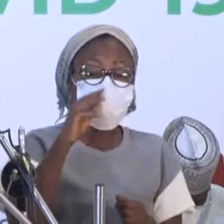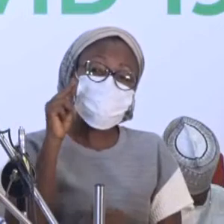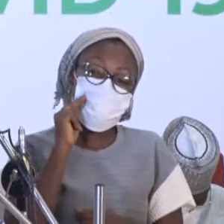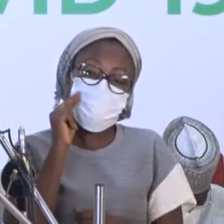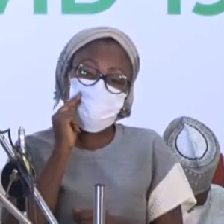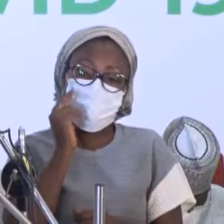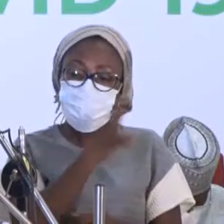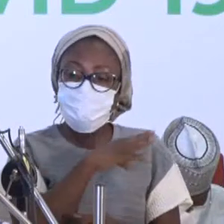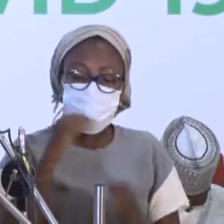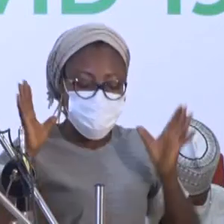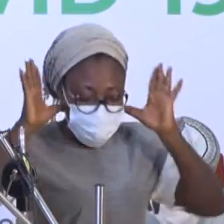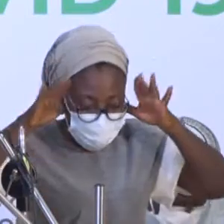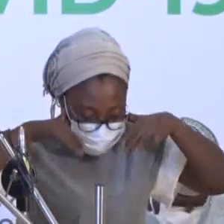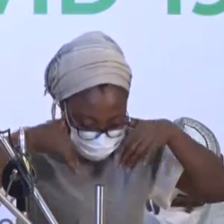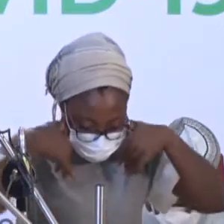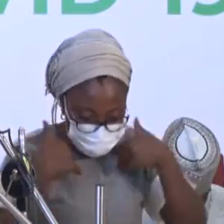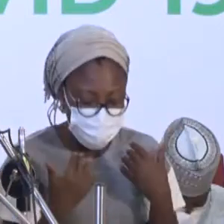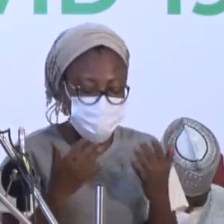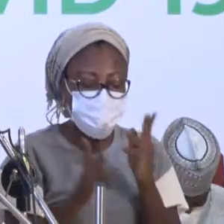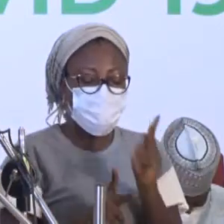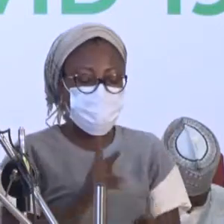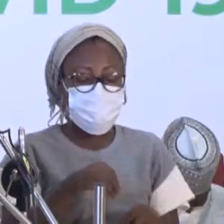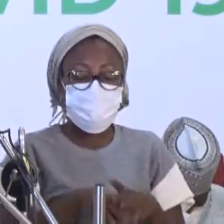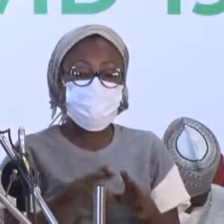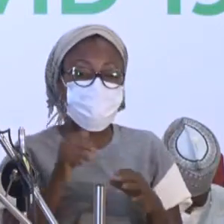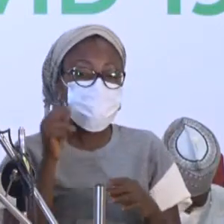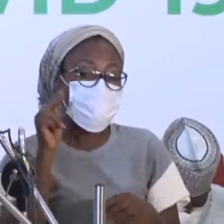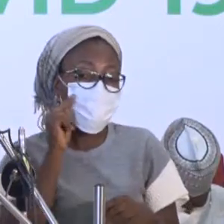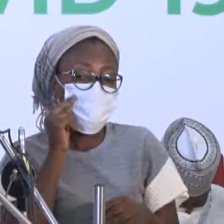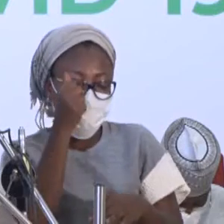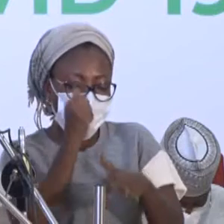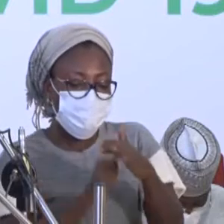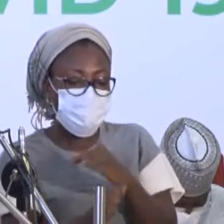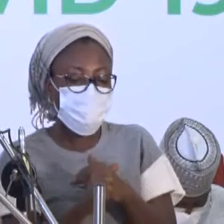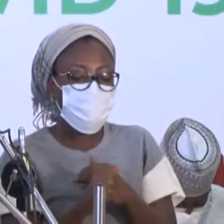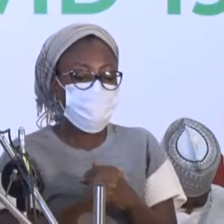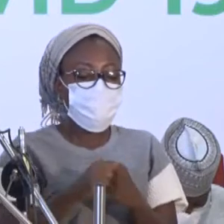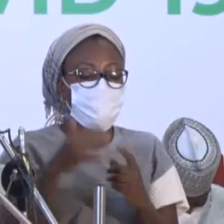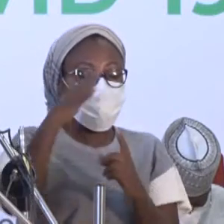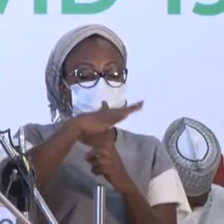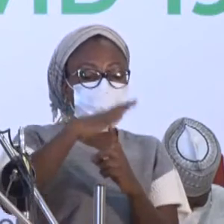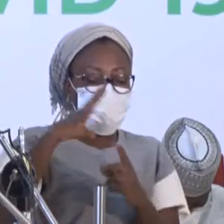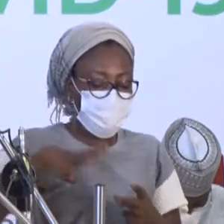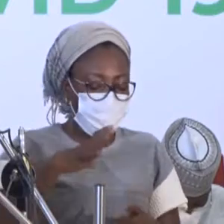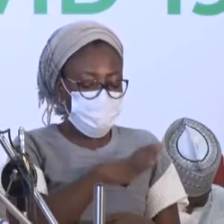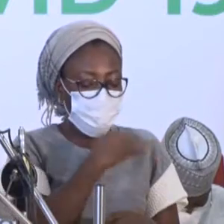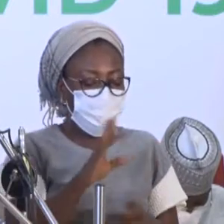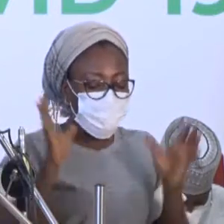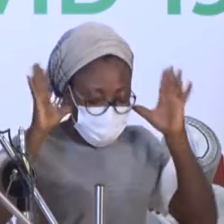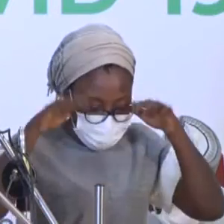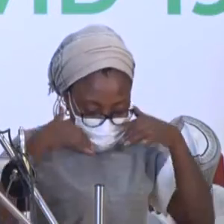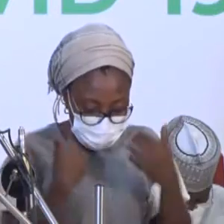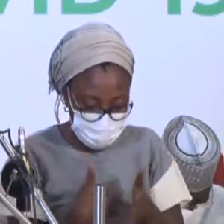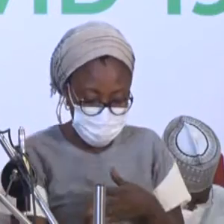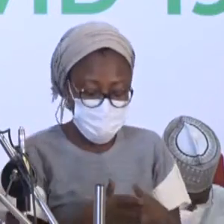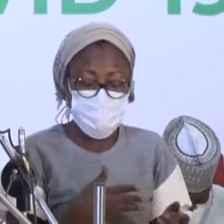The Executive Director, National Primary Healthcare Development Agency, says the Presidential Task Force on COVID-19 is